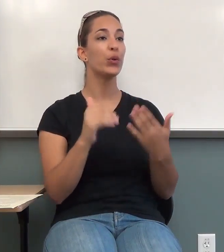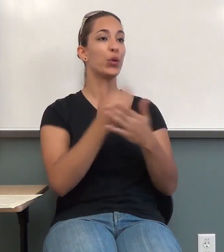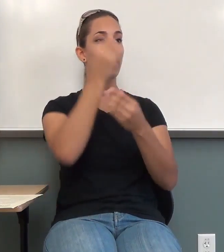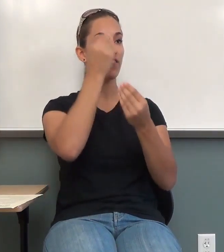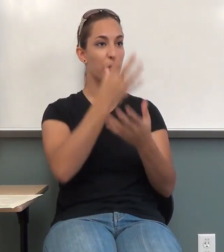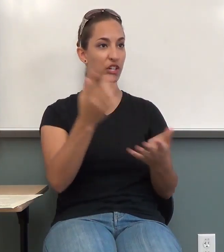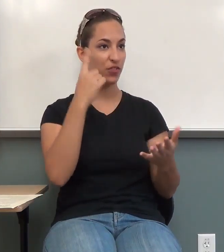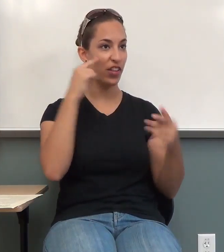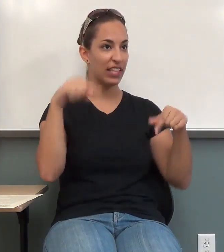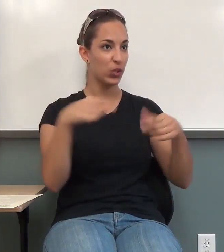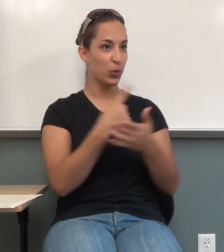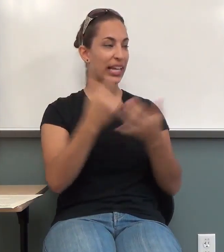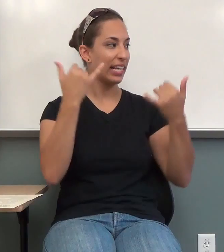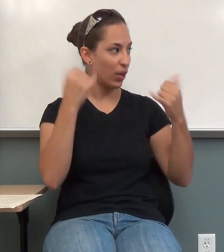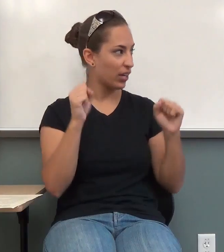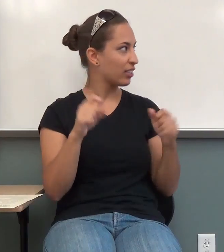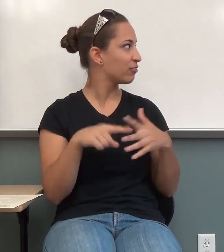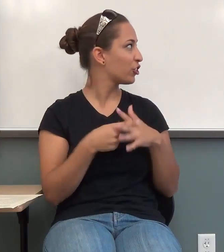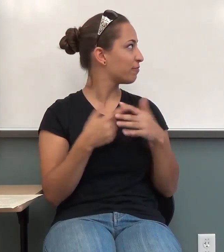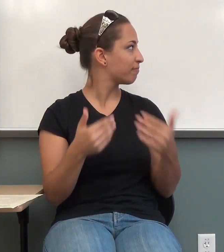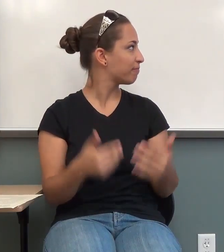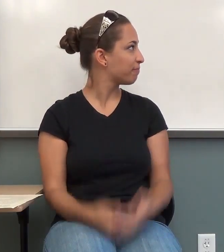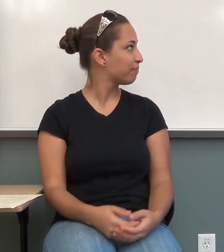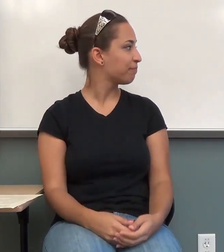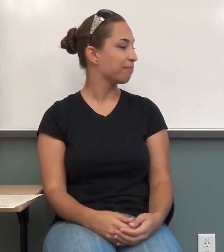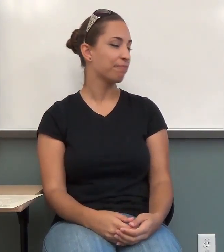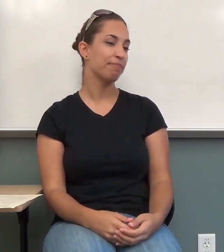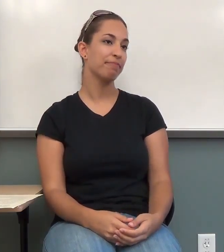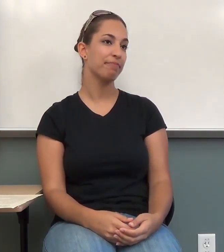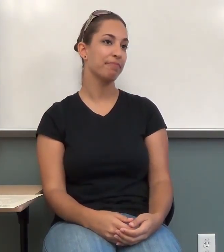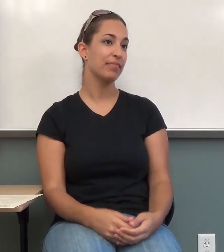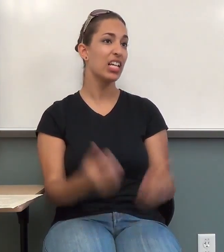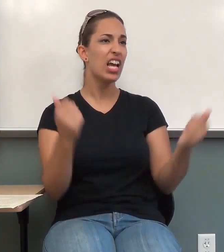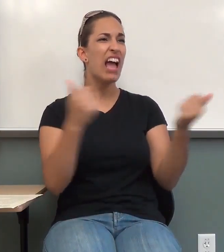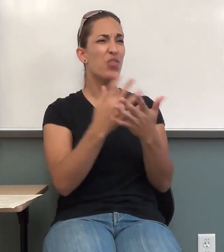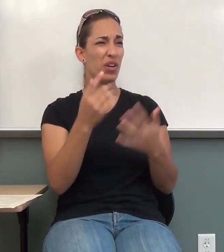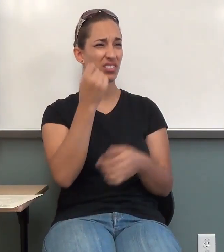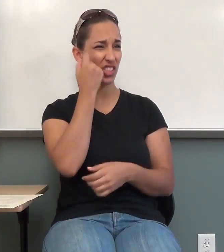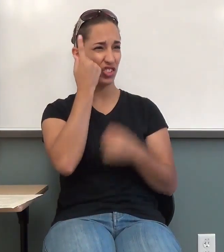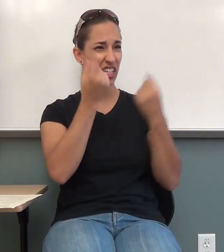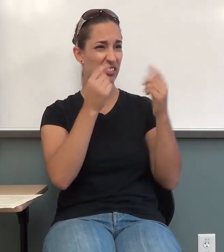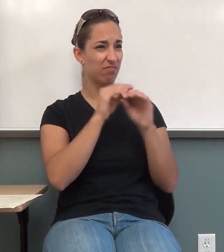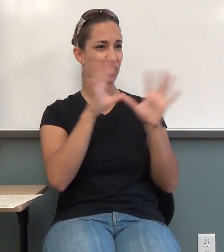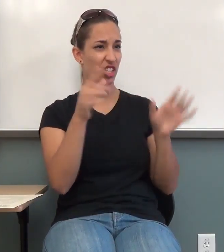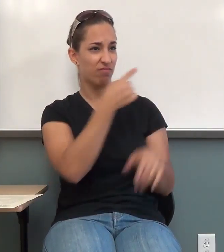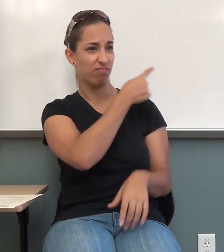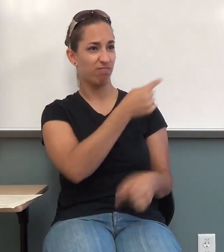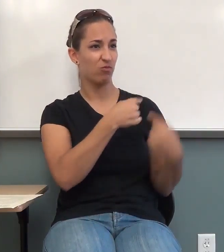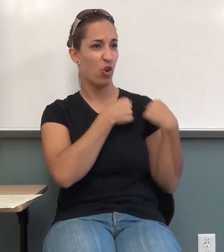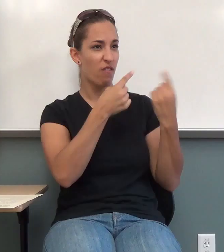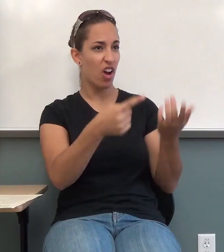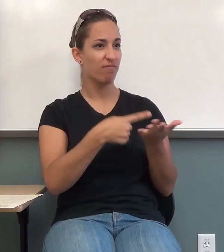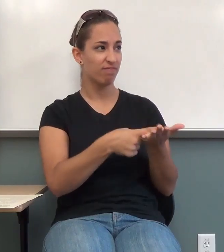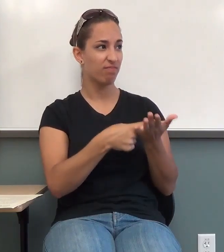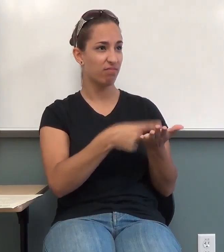week. Okay? New information. Everybody understand these things that we've covered so far in class? You guys have covered a